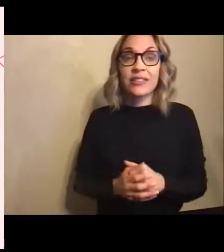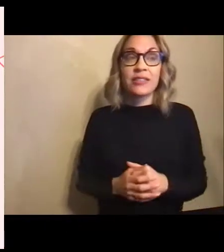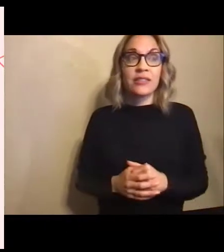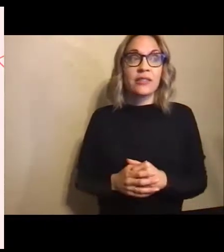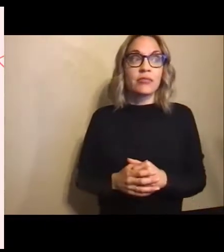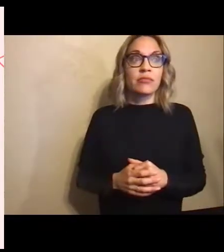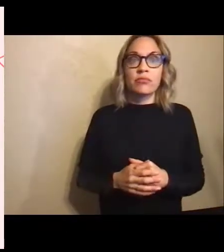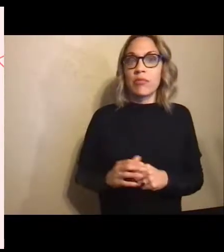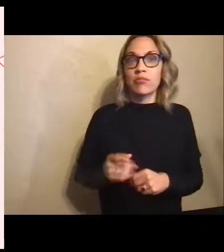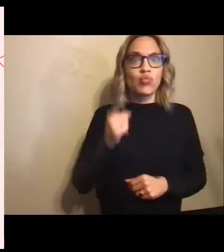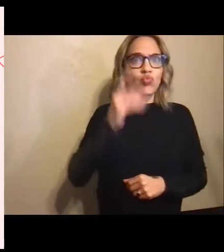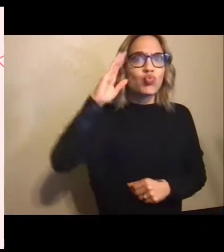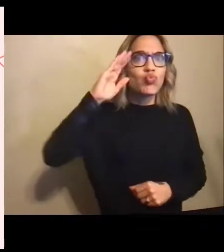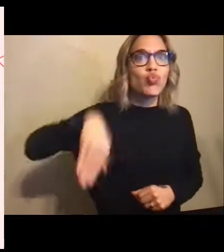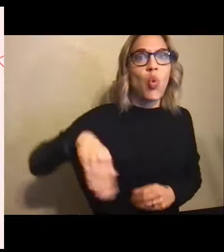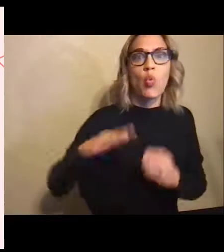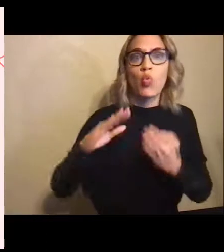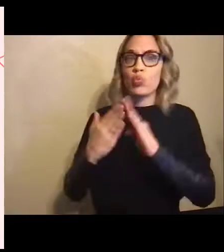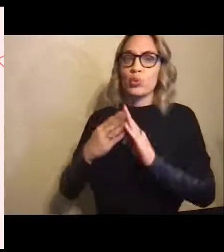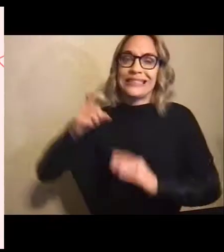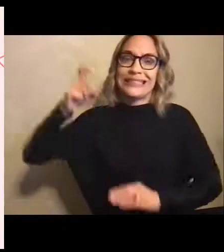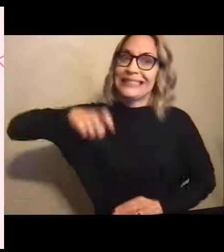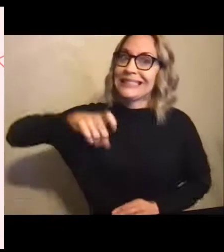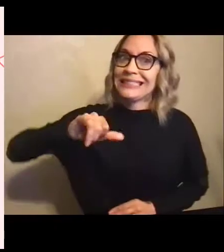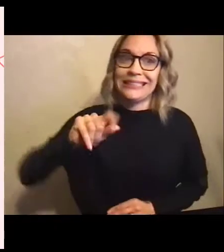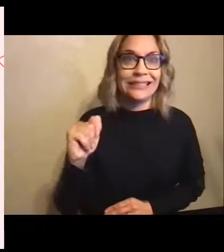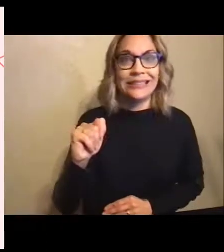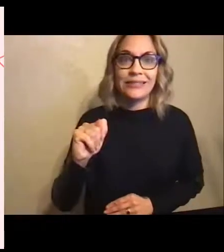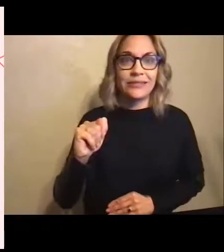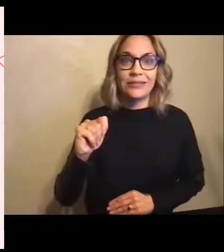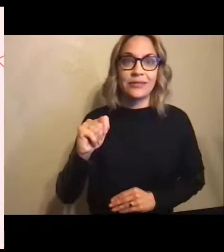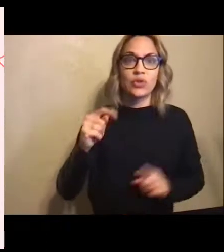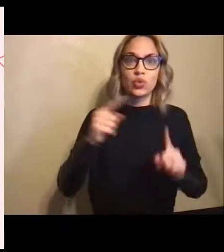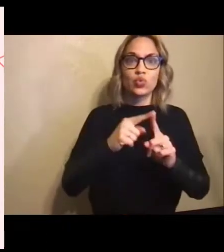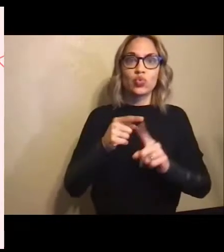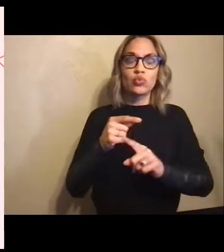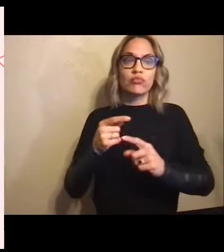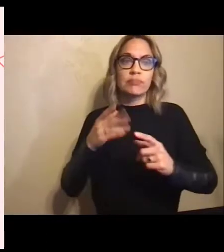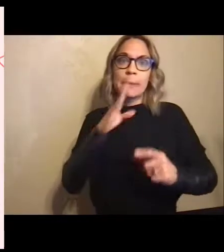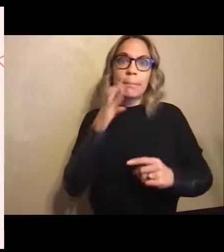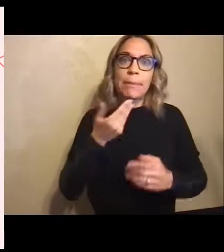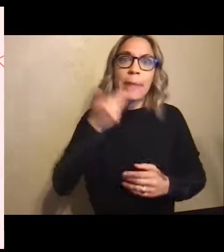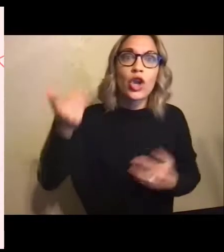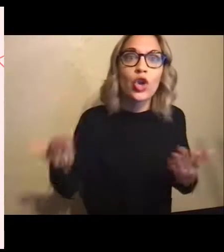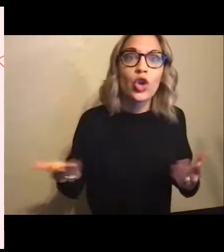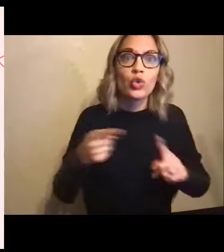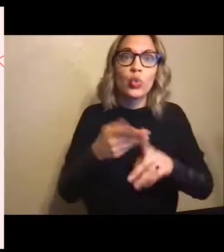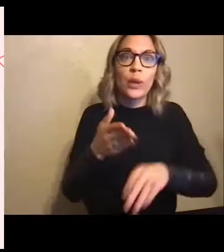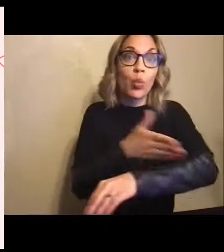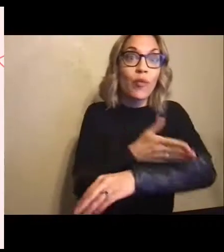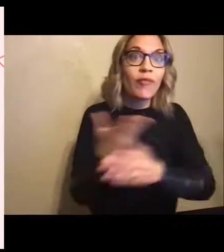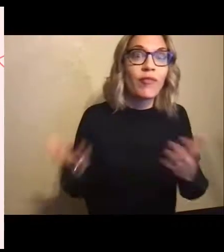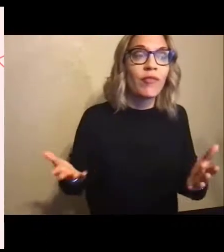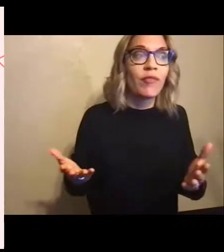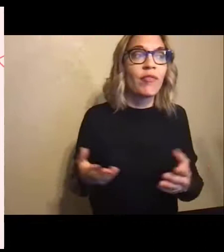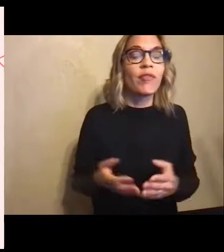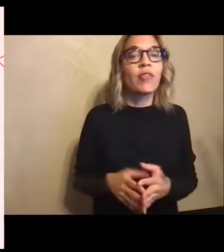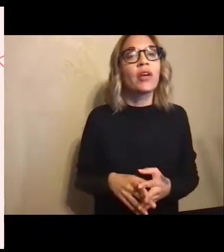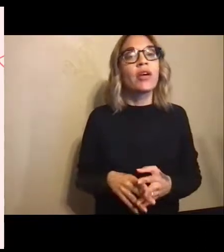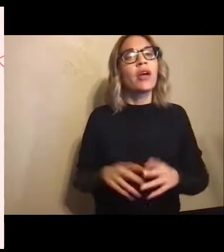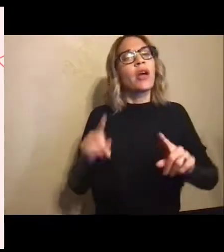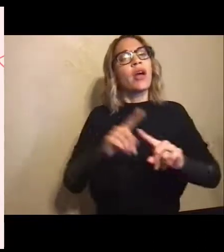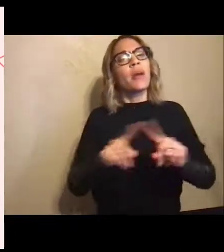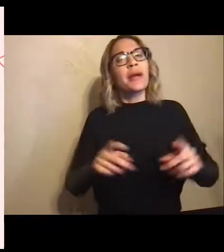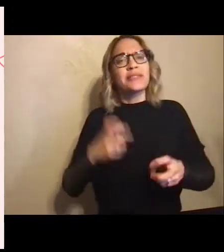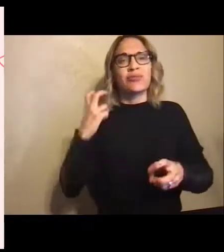Maybe you have a business vision and you know that the community needs it. You know the community